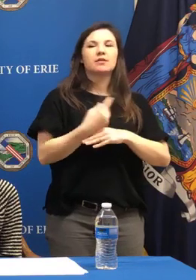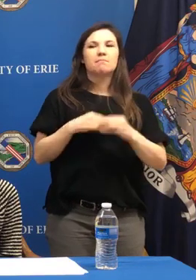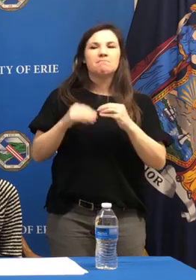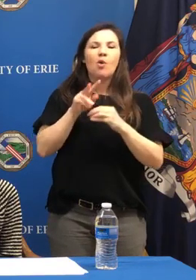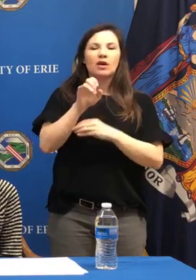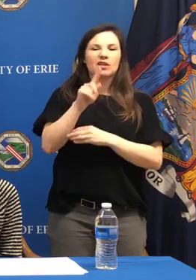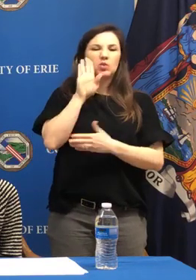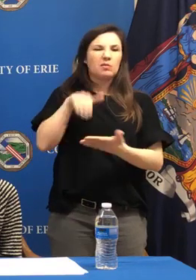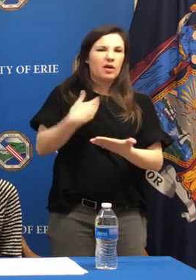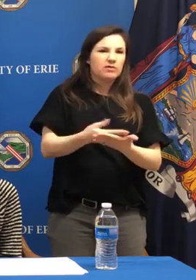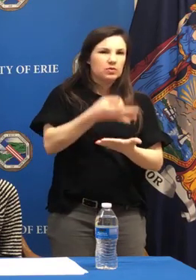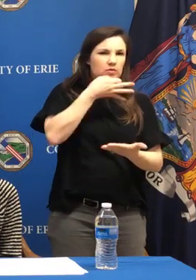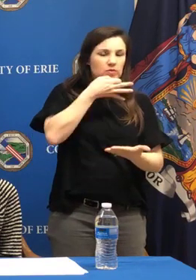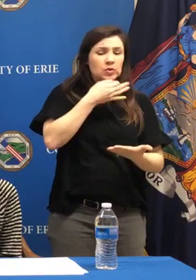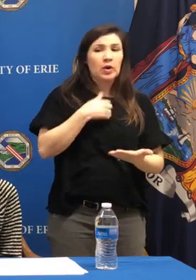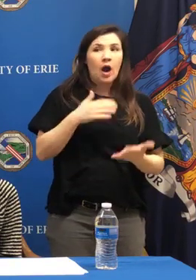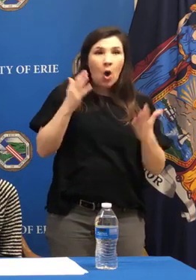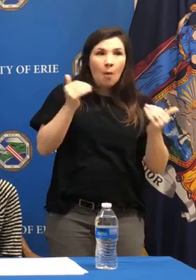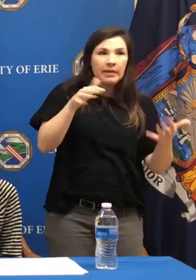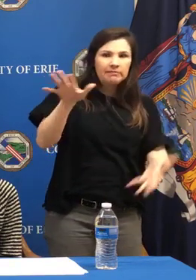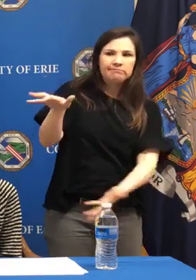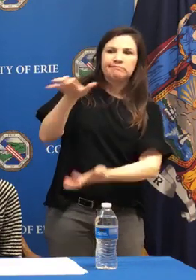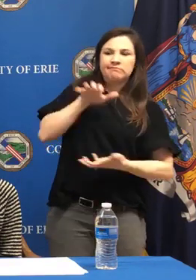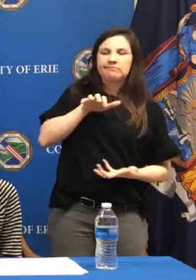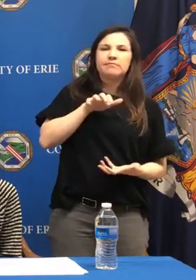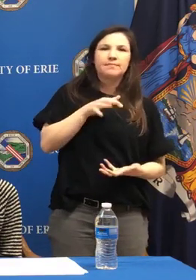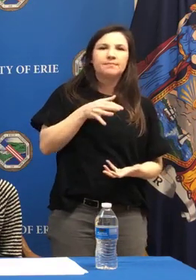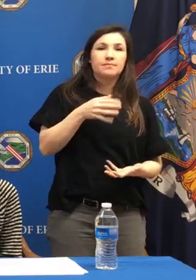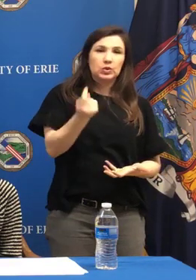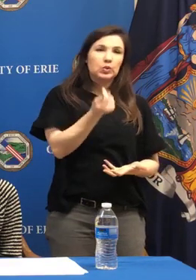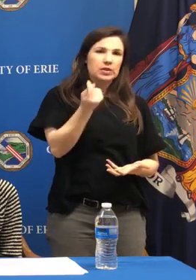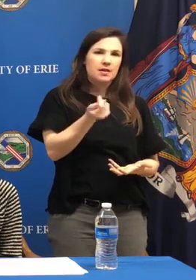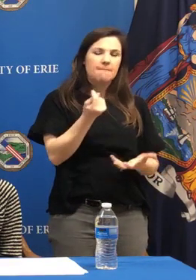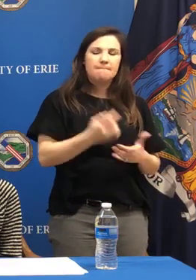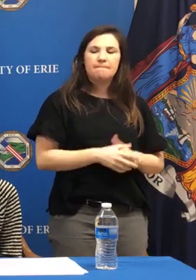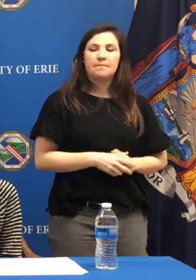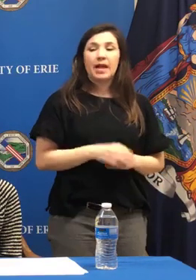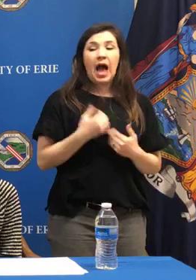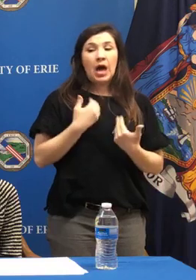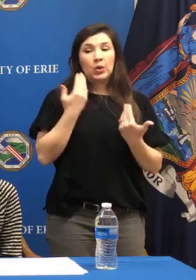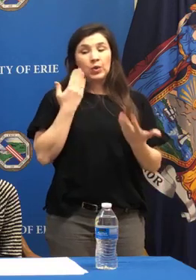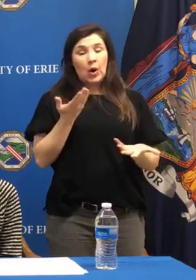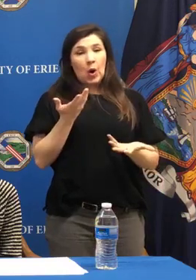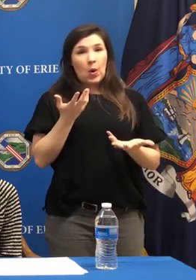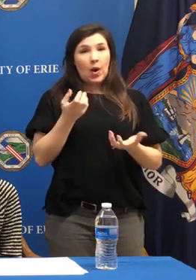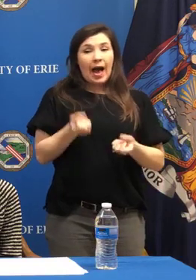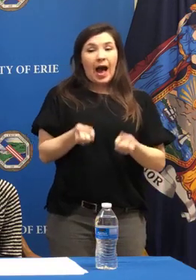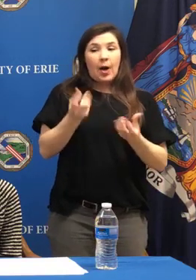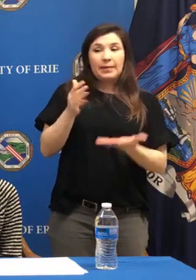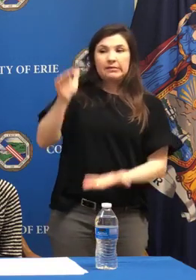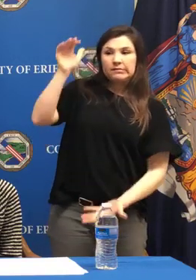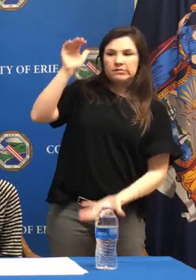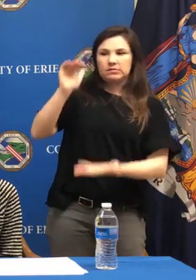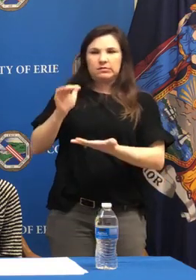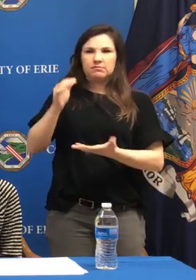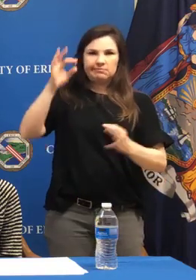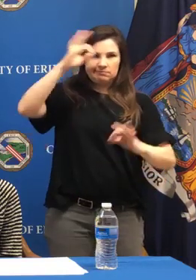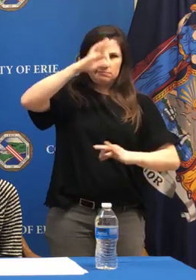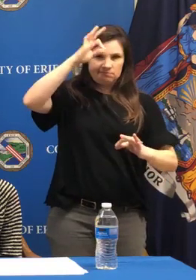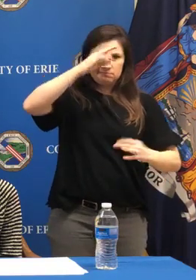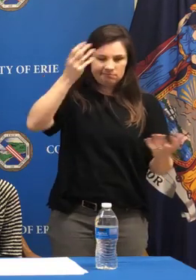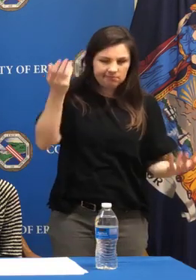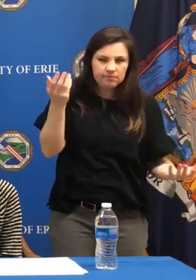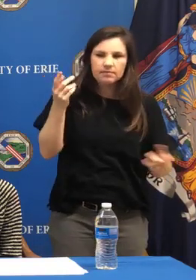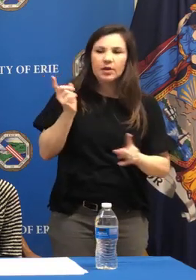kits. We're hoping for a large batch actually to come in as well on Tuesday. We don't know exactly how much we're going to get until we get